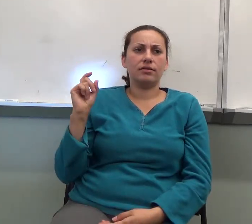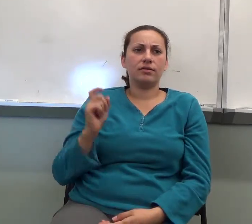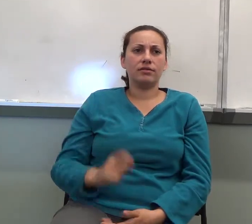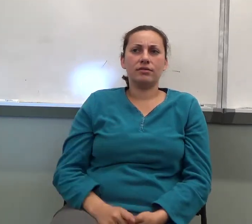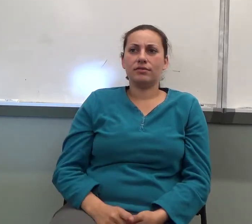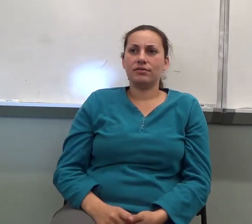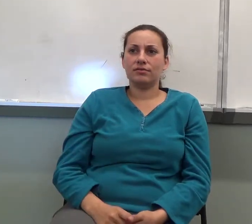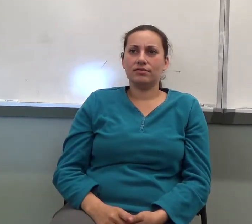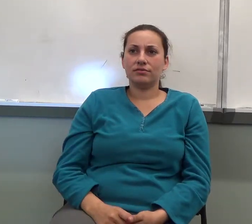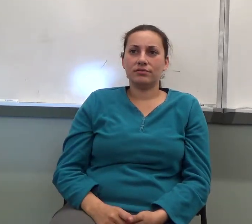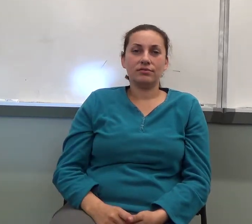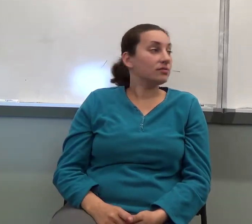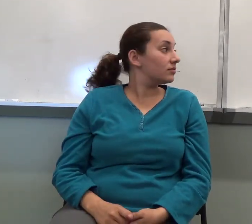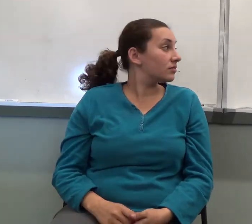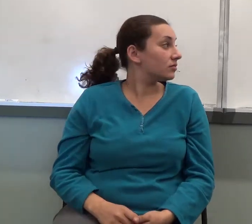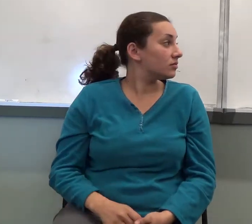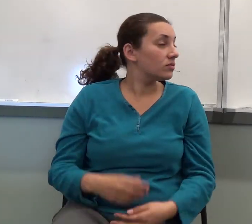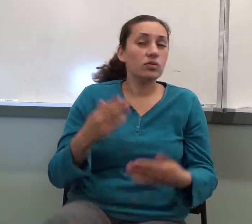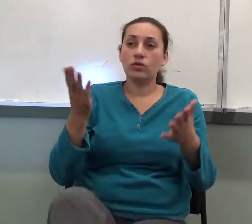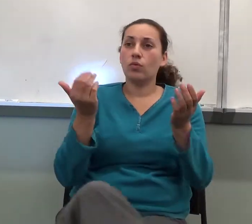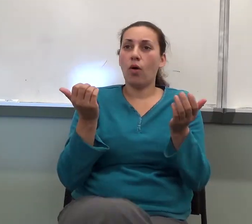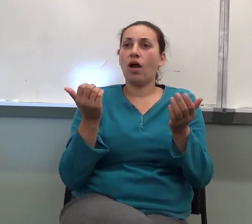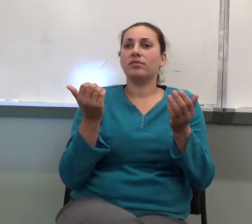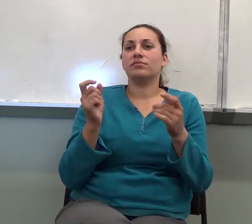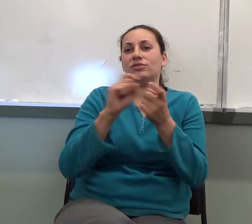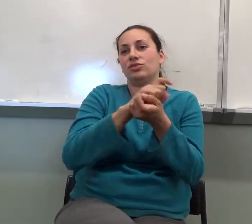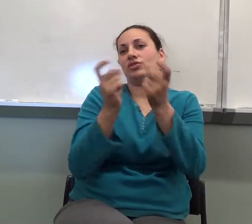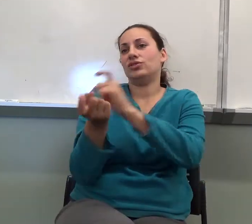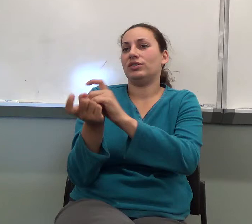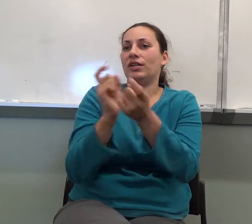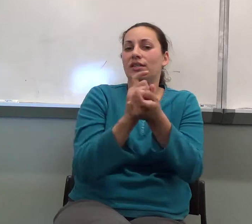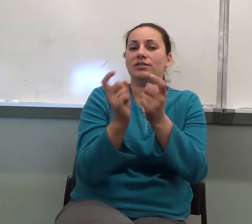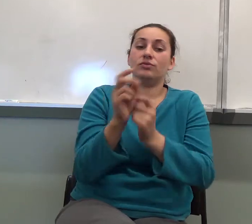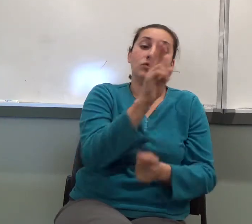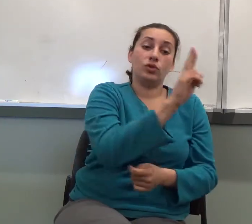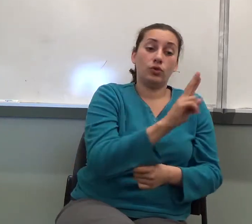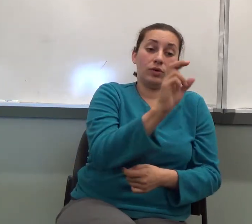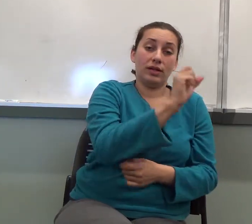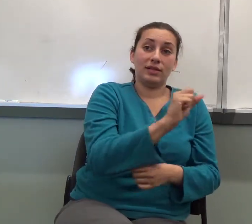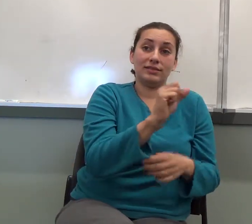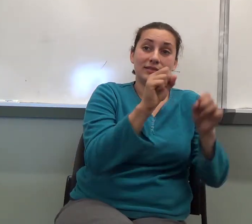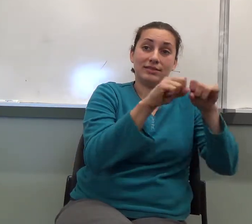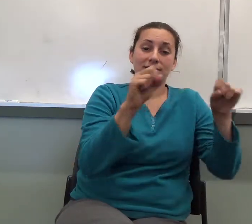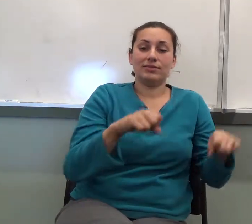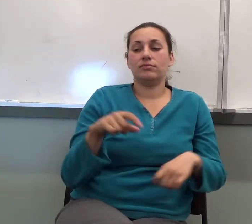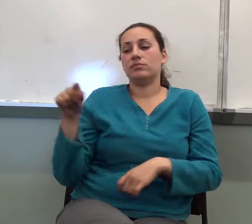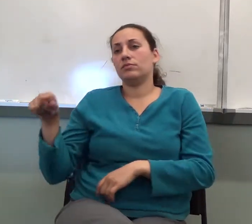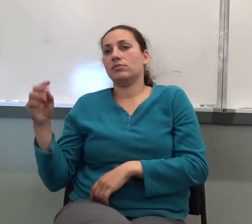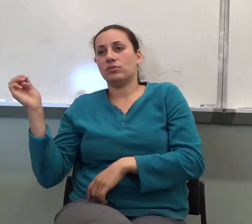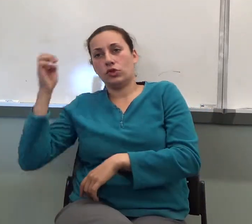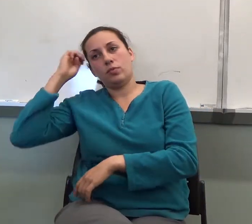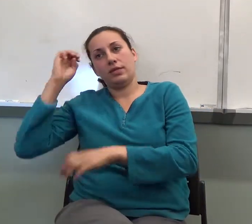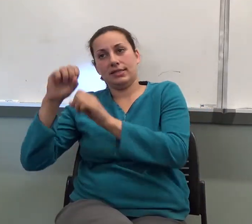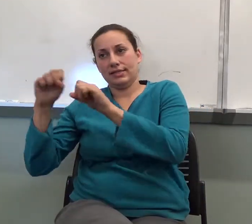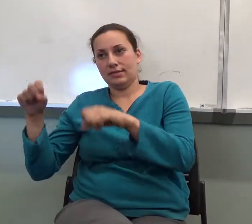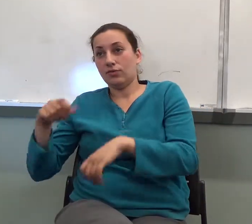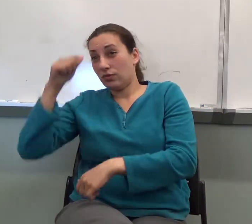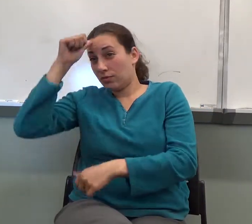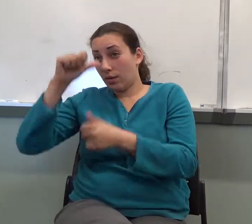Okay, so we still want to go between metric and US customary. Now, the trick here is to remember that cc's are really